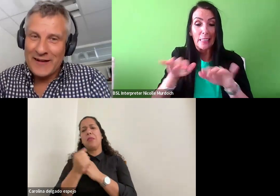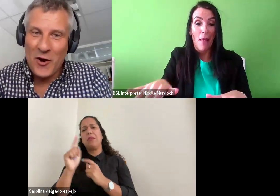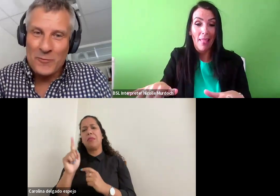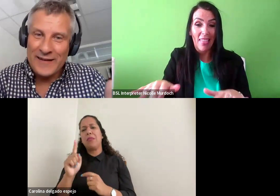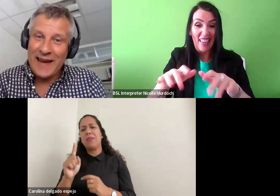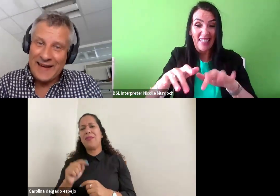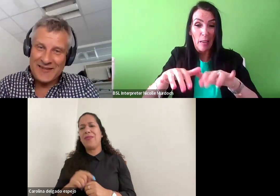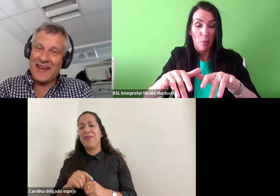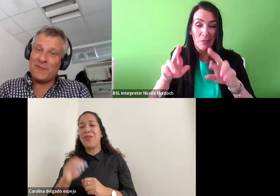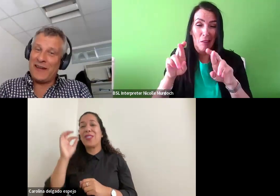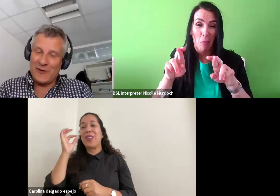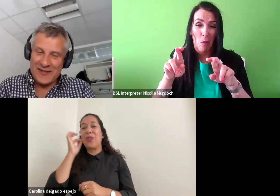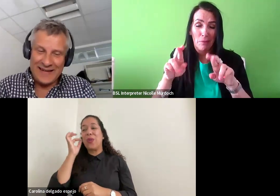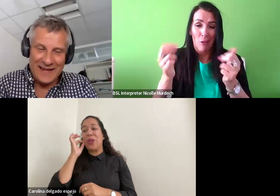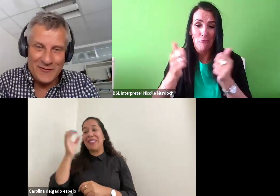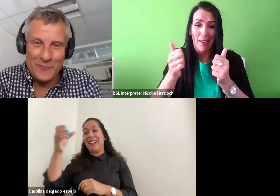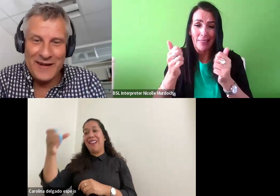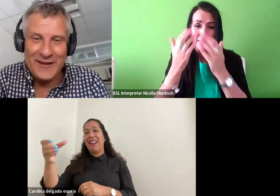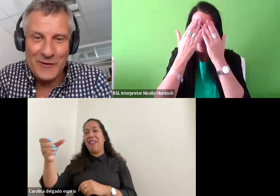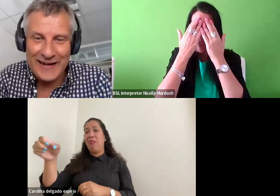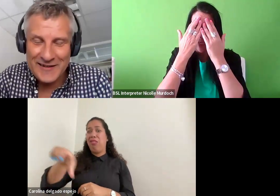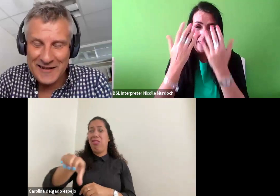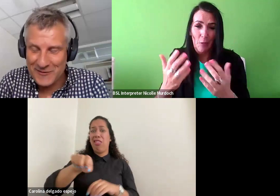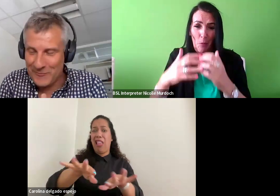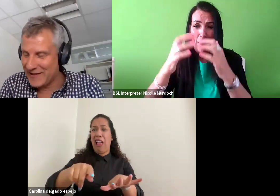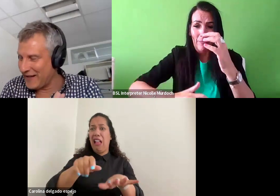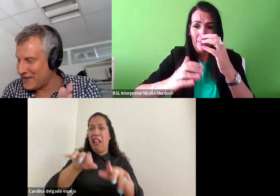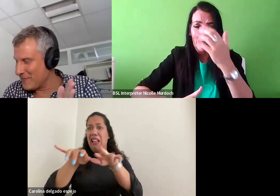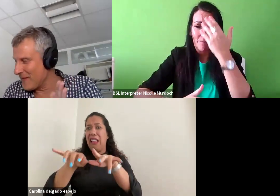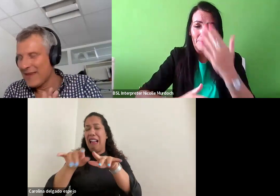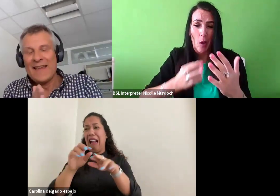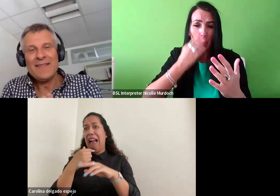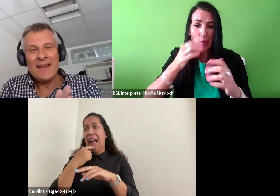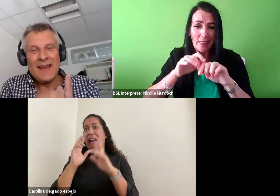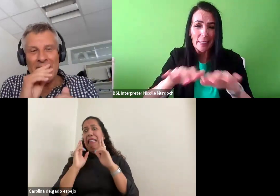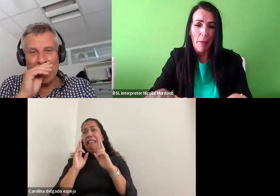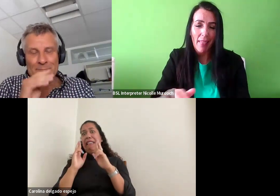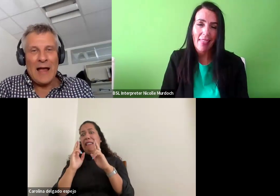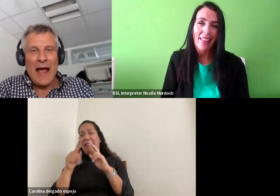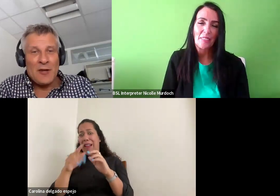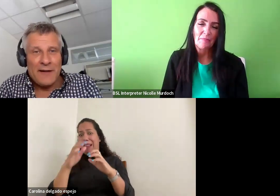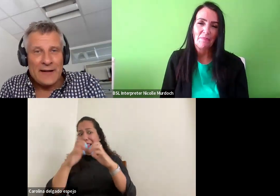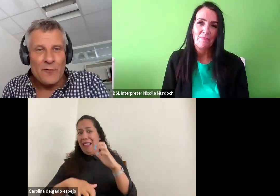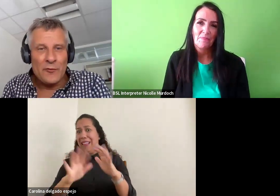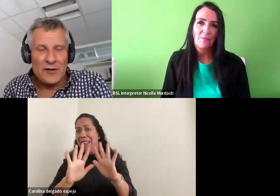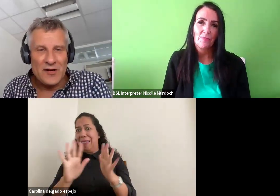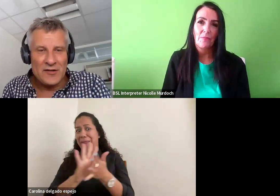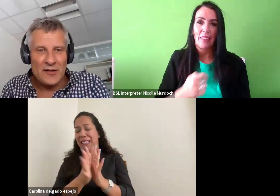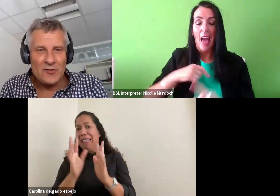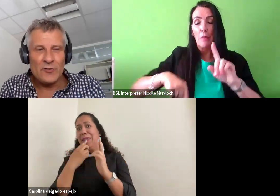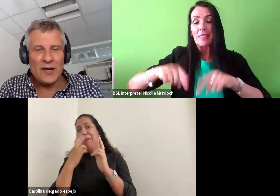keyboard. So let's hope that tech stays with us, at least for me doing this presentation. I'm the director